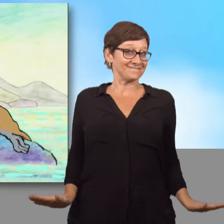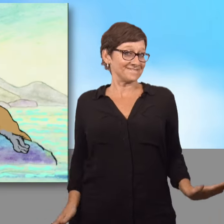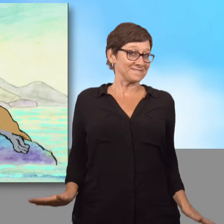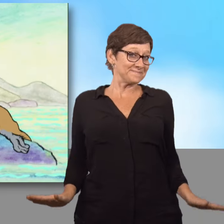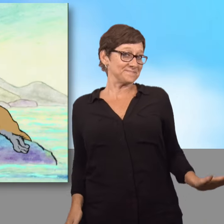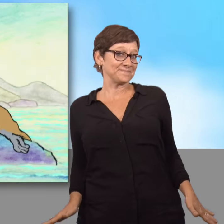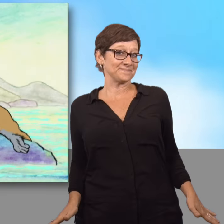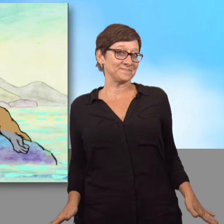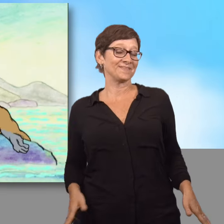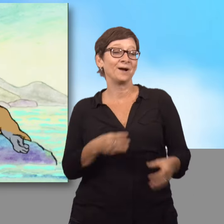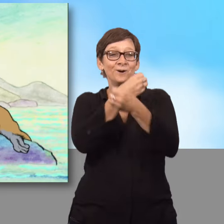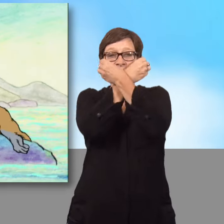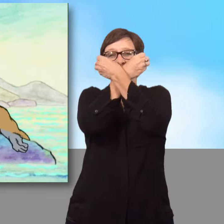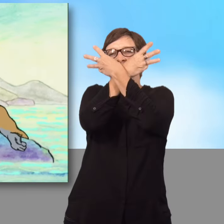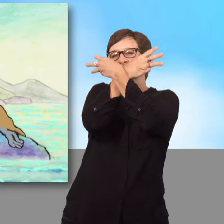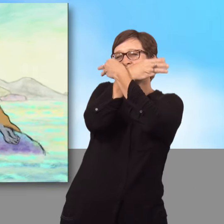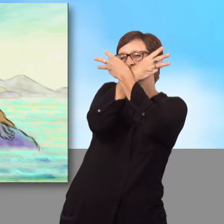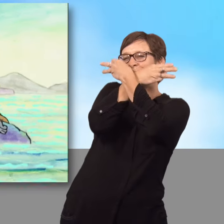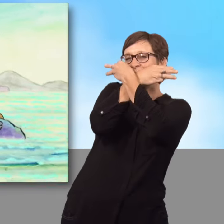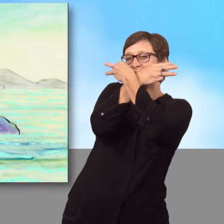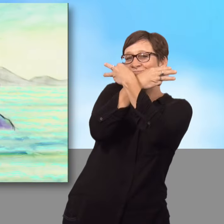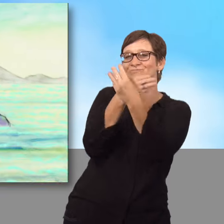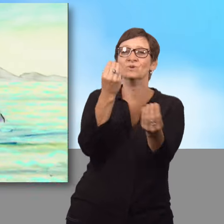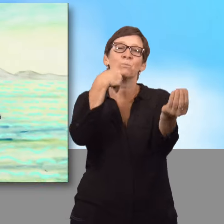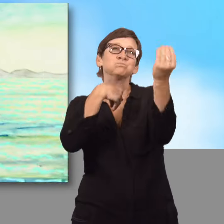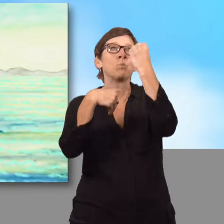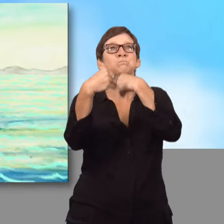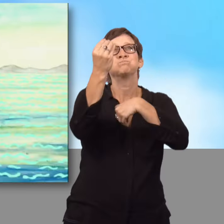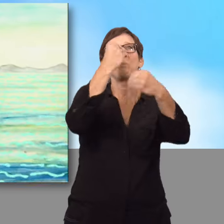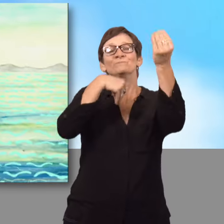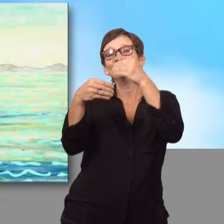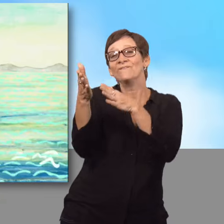She's got flippers and whiskers and eats fish all day.